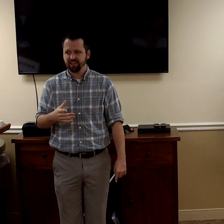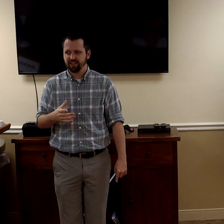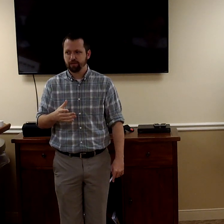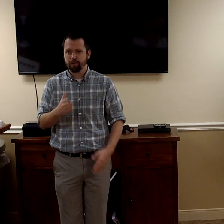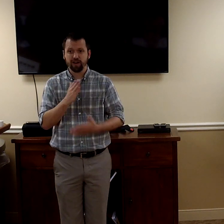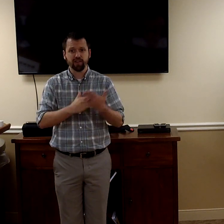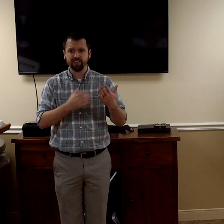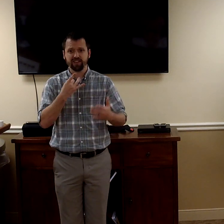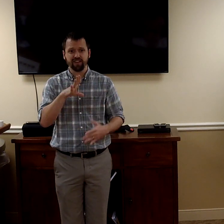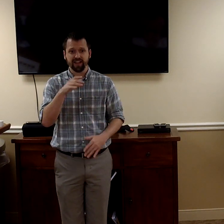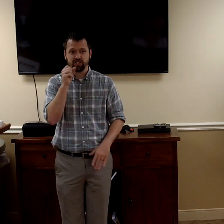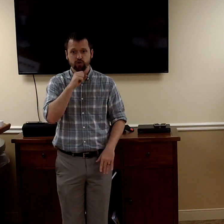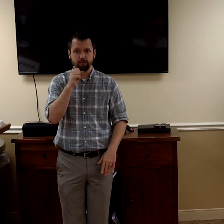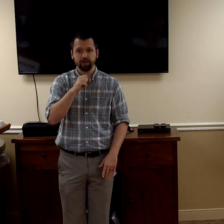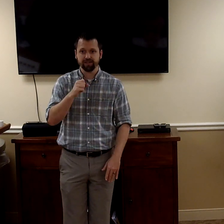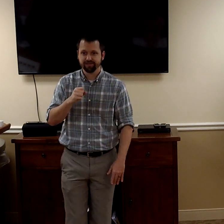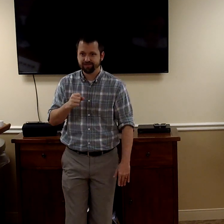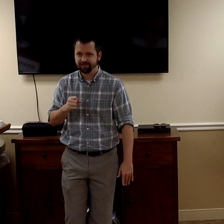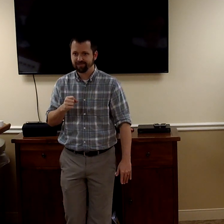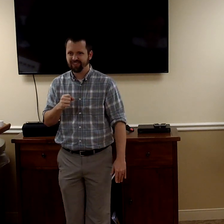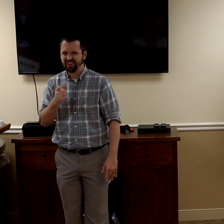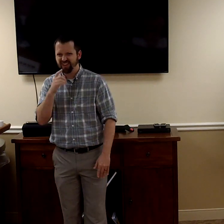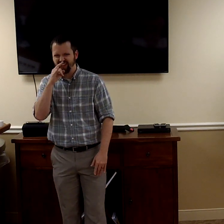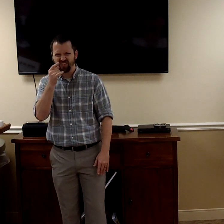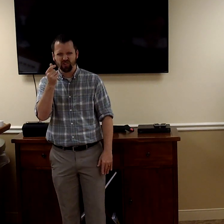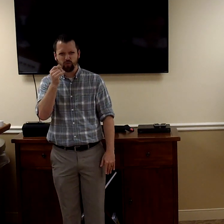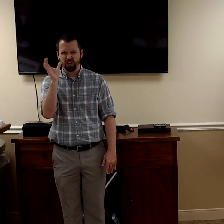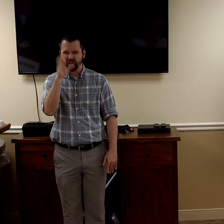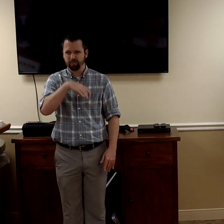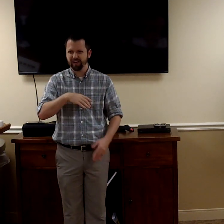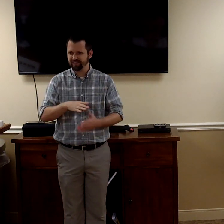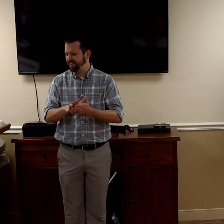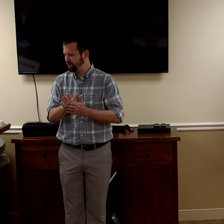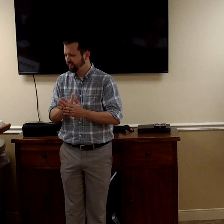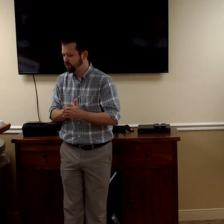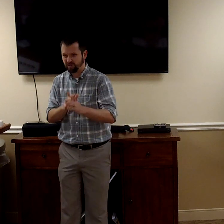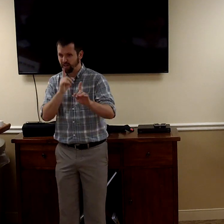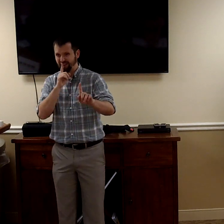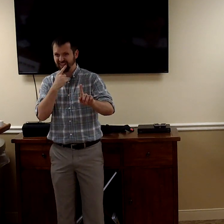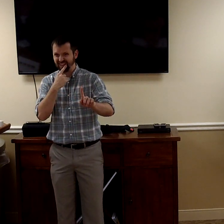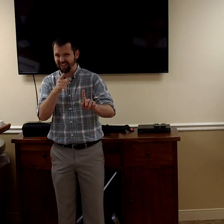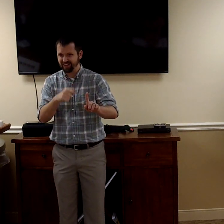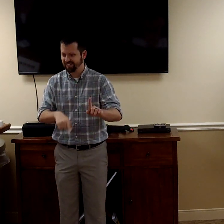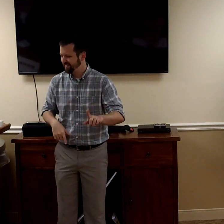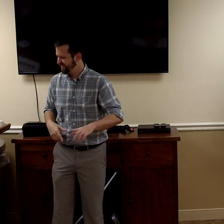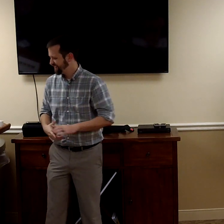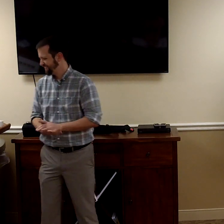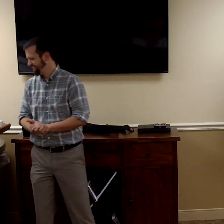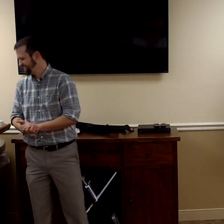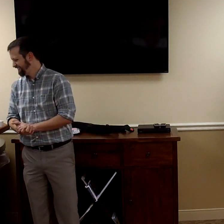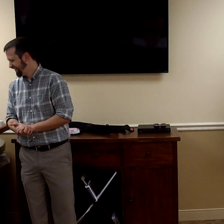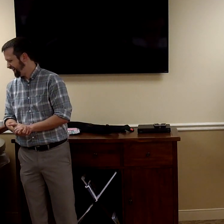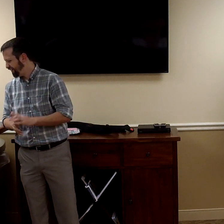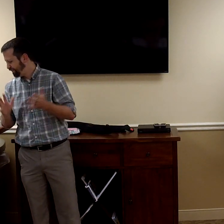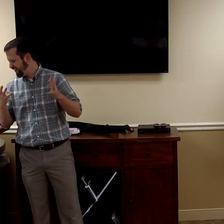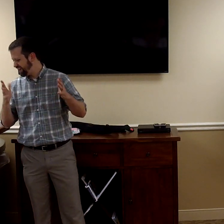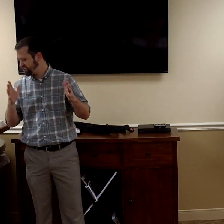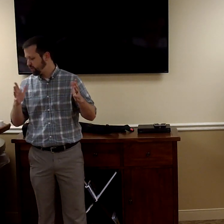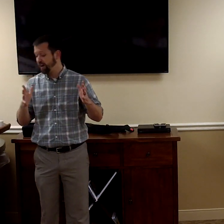I mean, part of it is he doesn't like ice cream, but my kid's a little weird. But anyways, don't tell him I said that. Finish already.